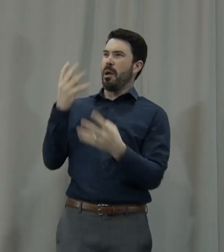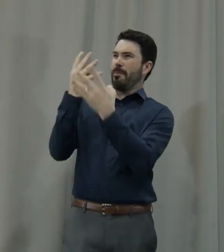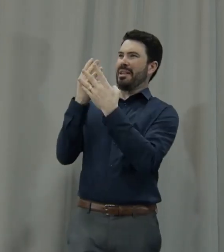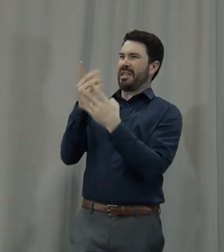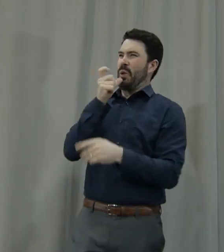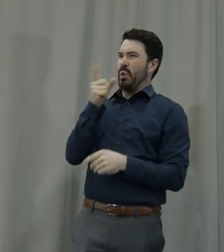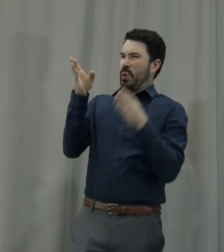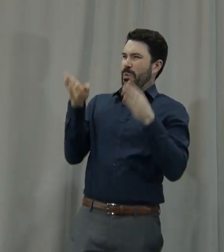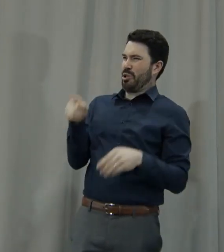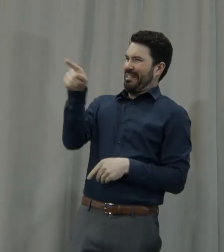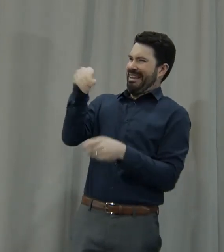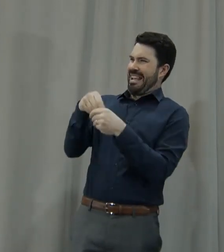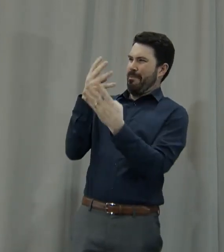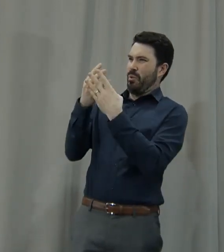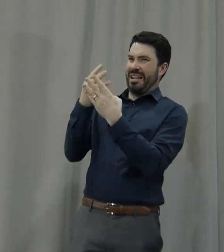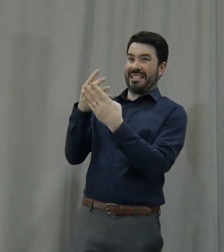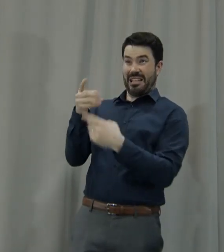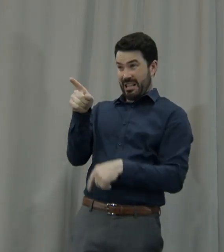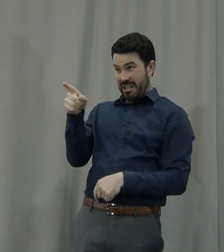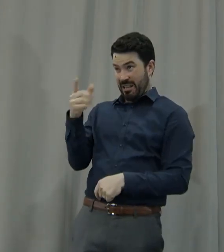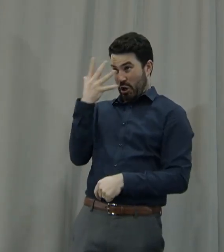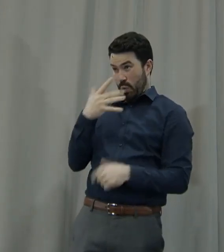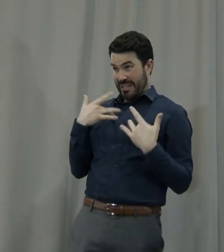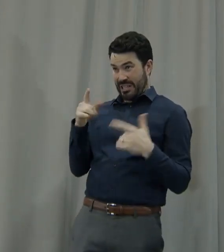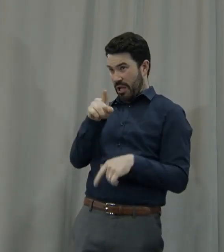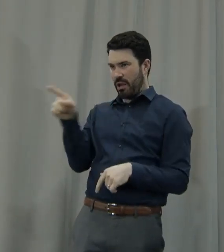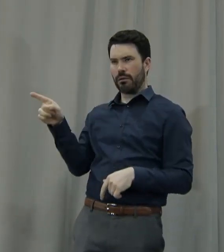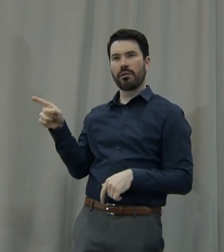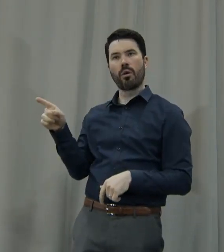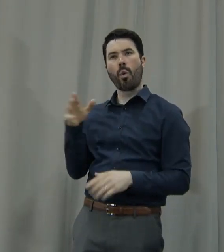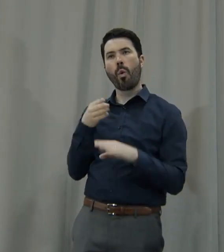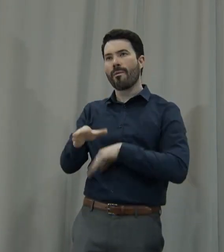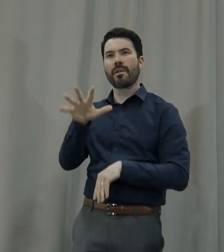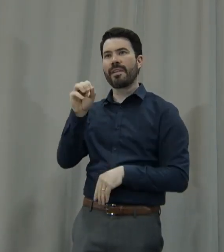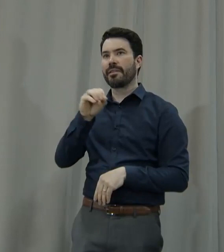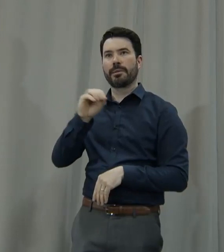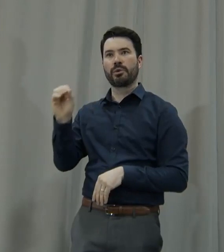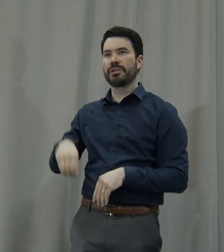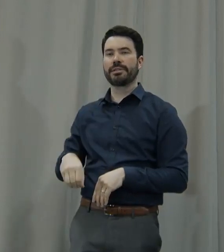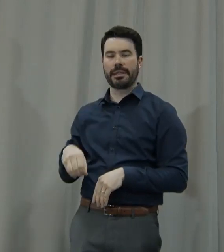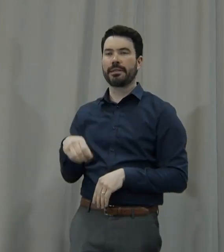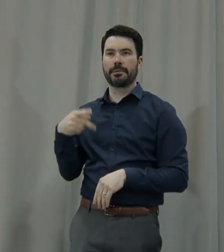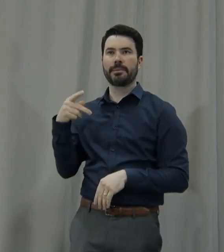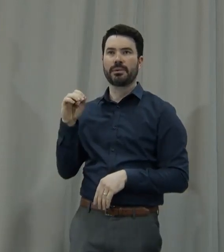like. Over 50% of those in prison are people of color.